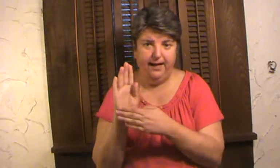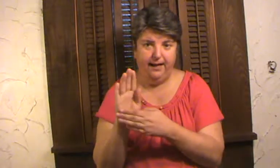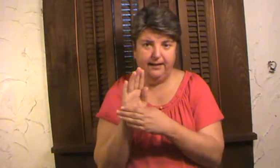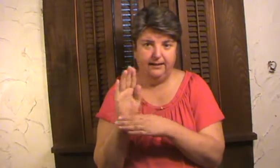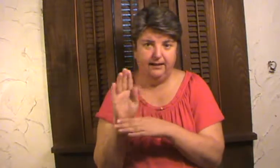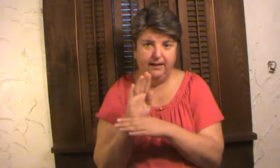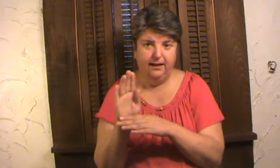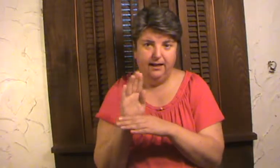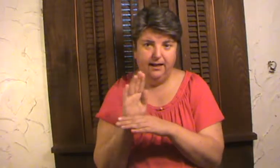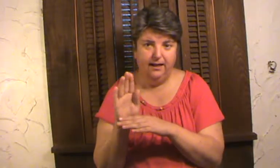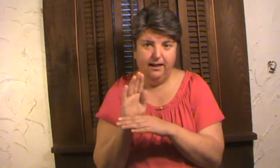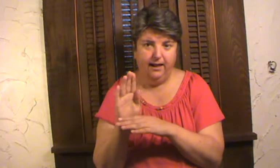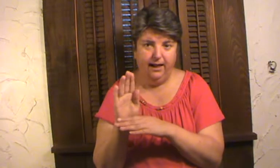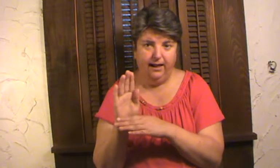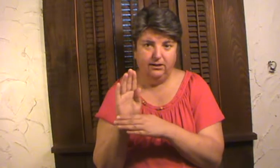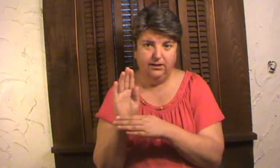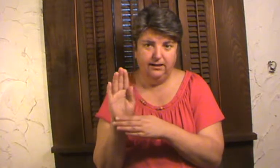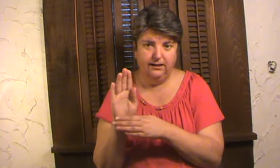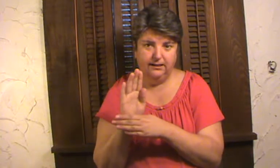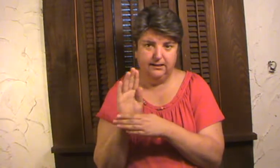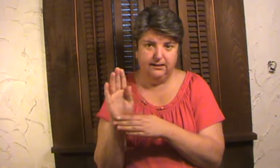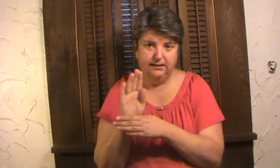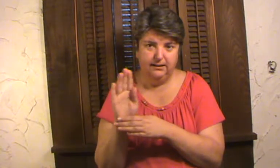hand, and it's